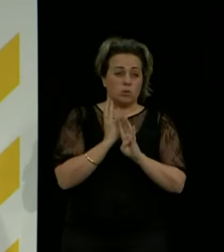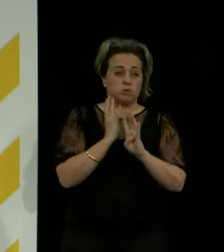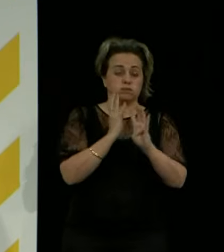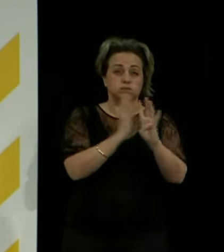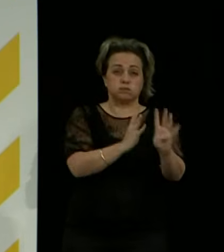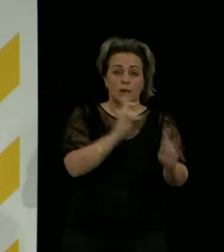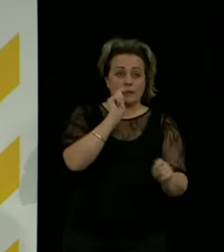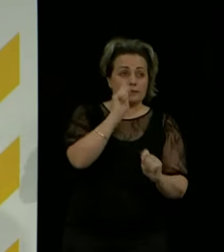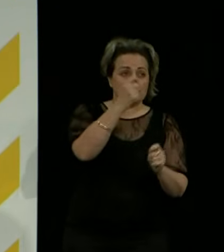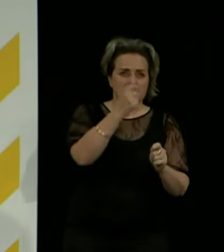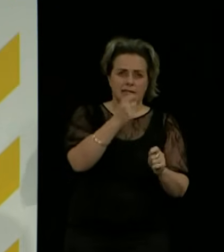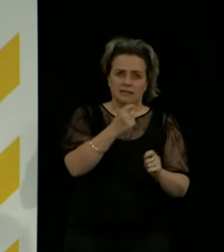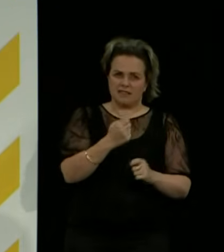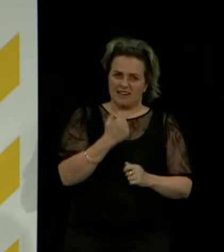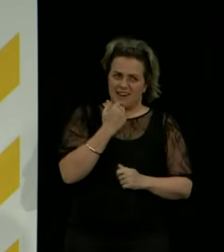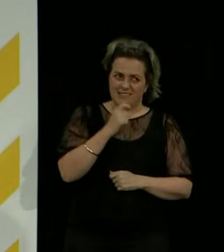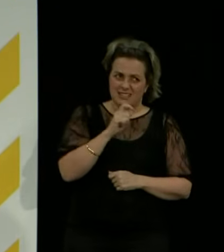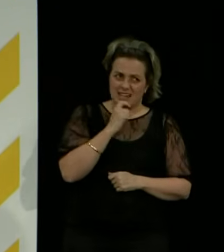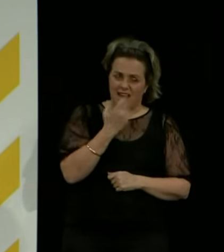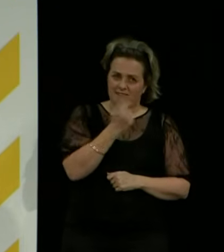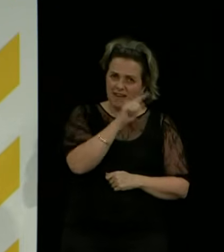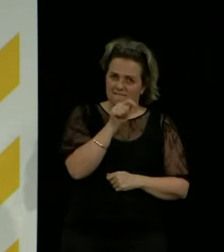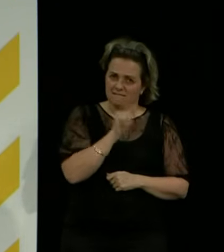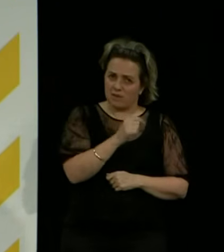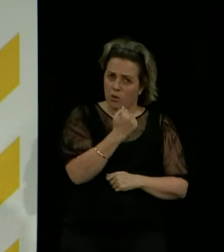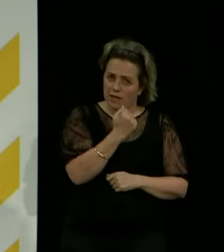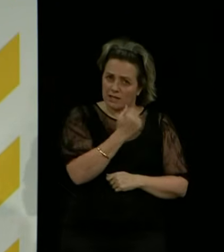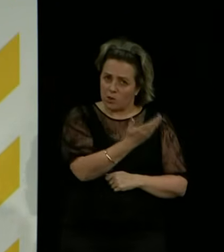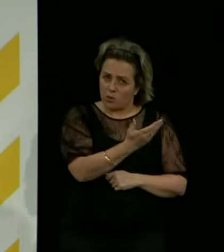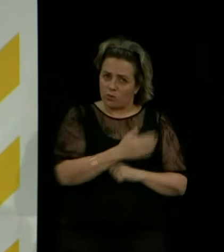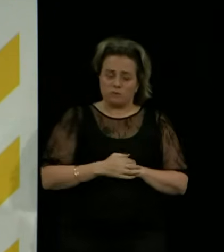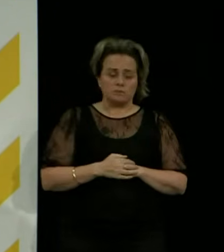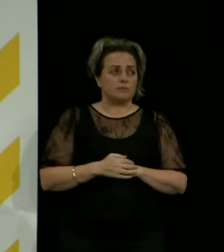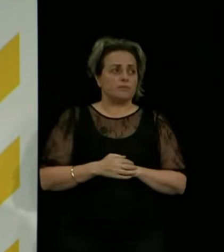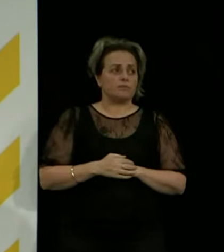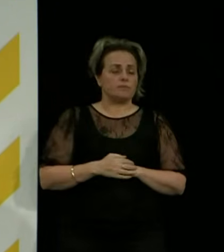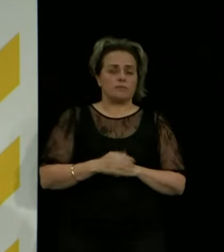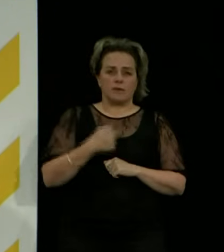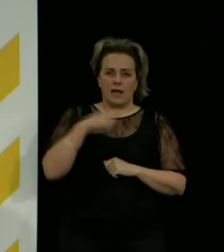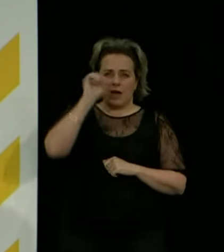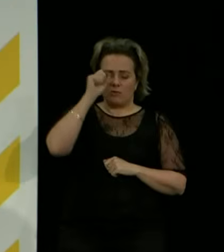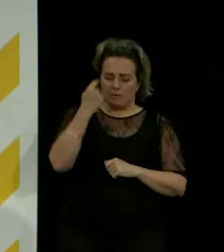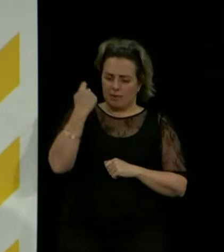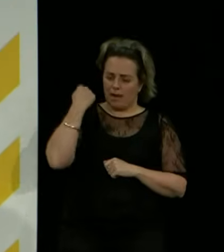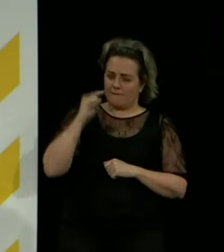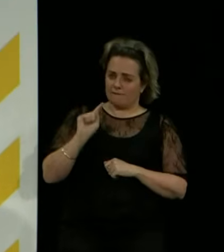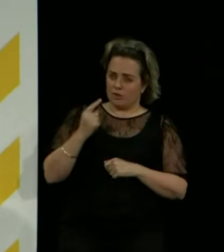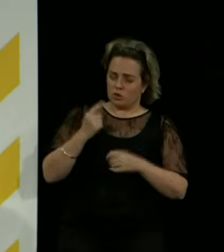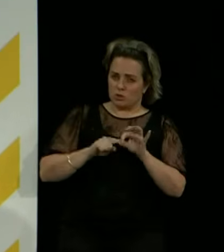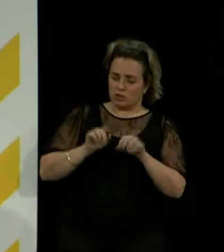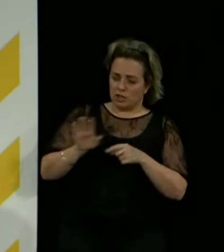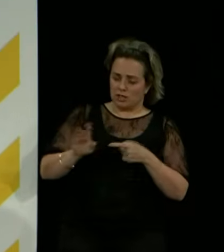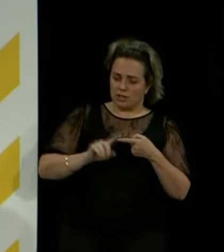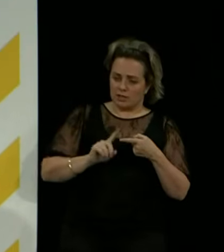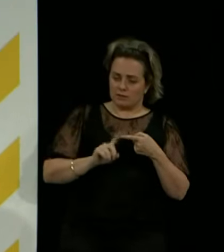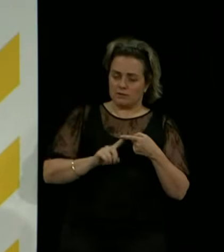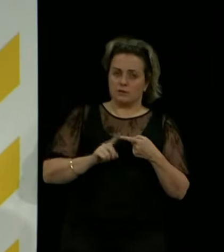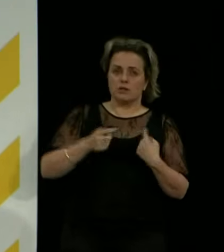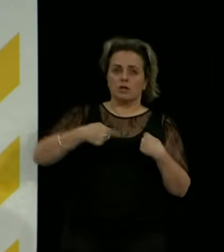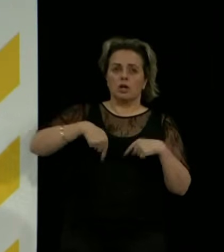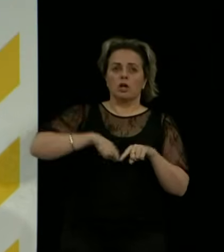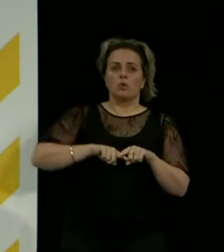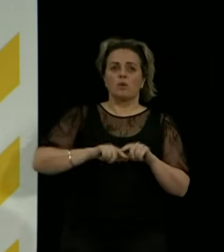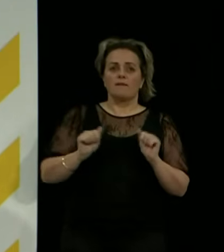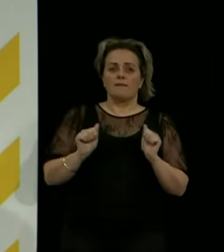Are there enough staff and testing kits in the Waikato? My recollection on the former question is that we've